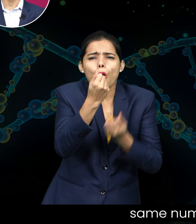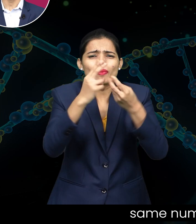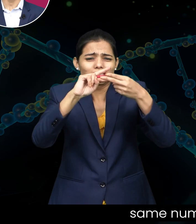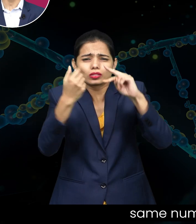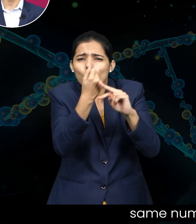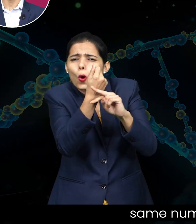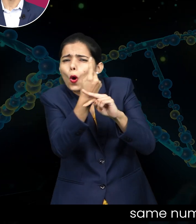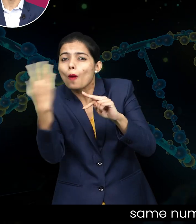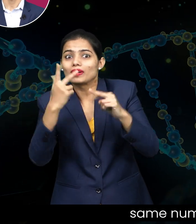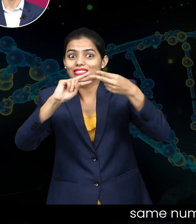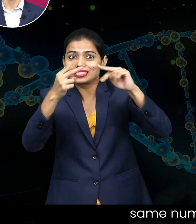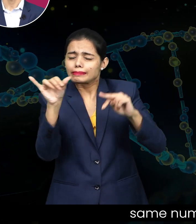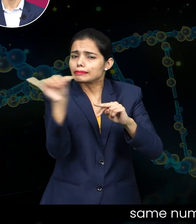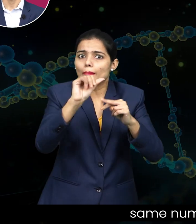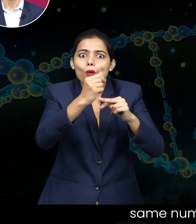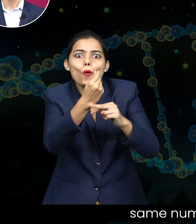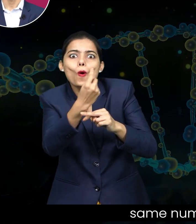same number of chromosomes.